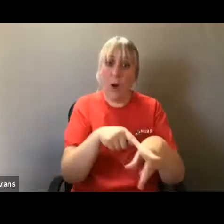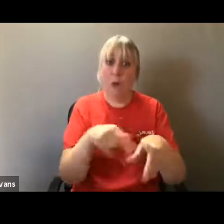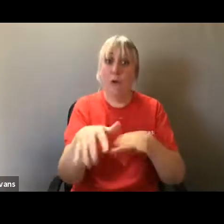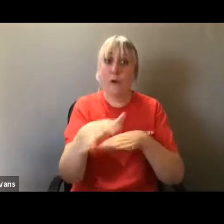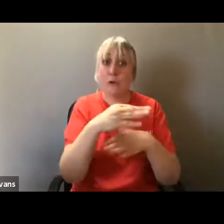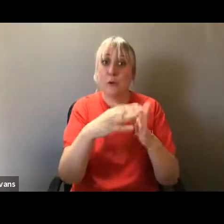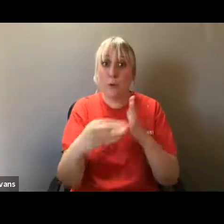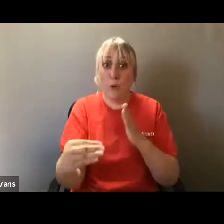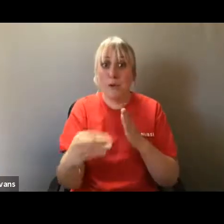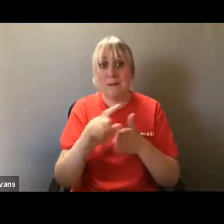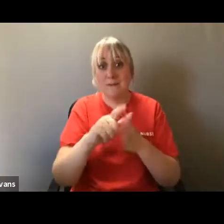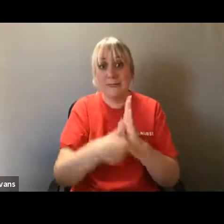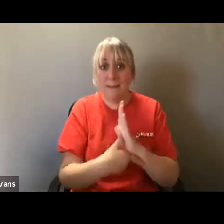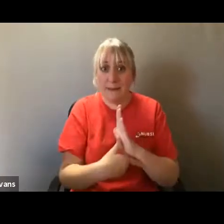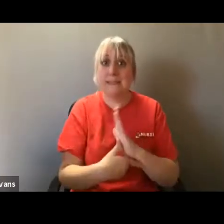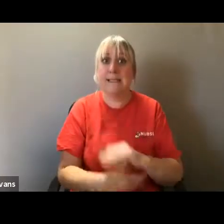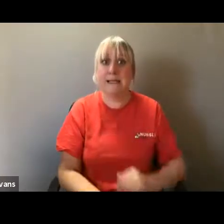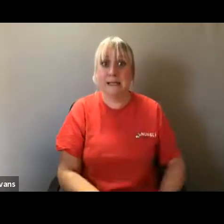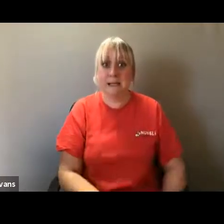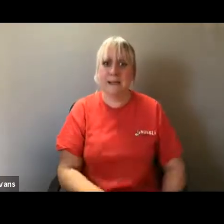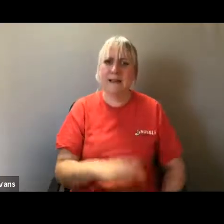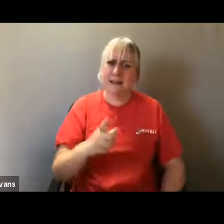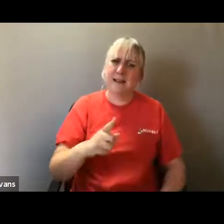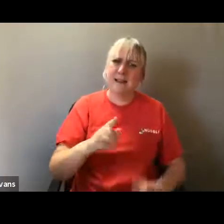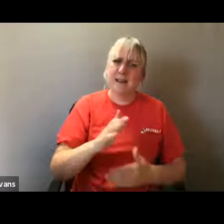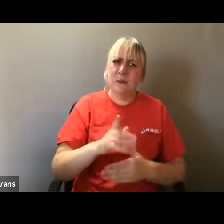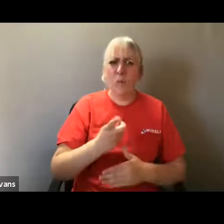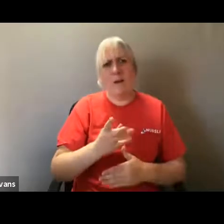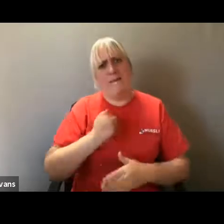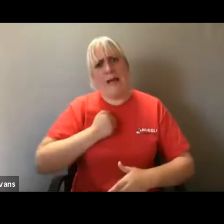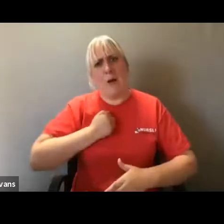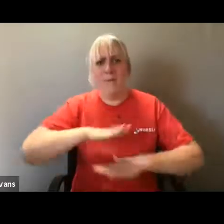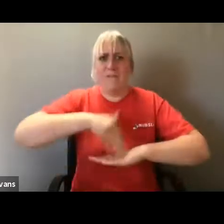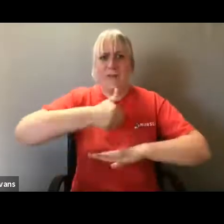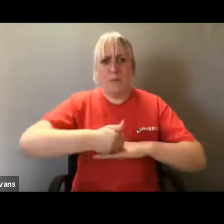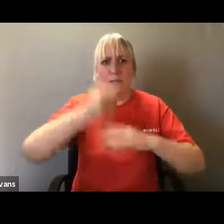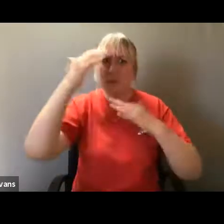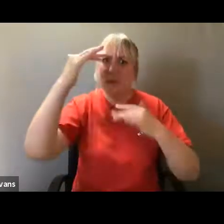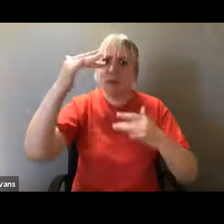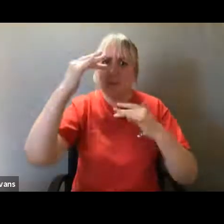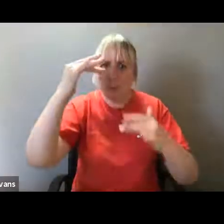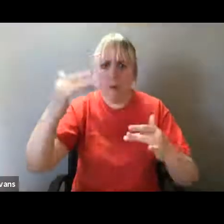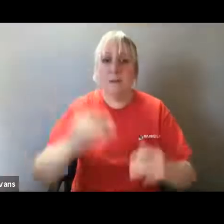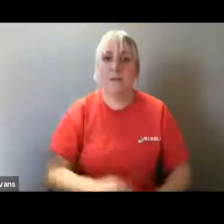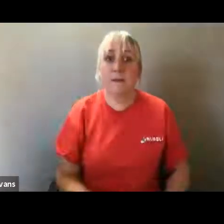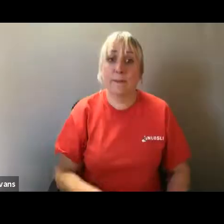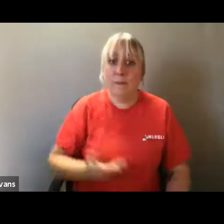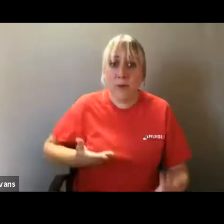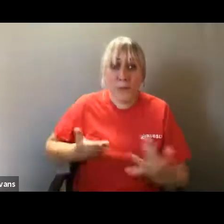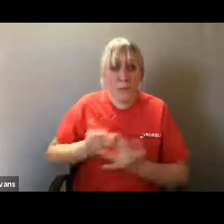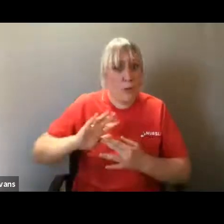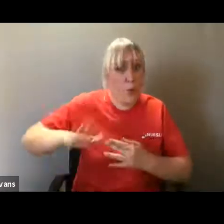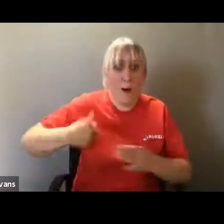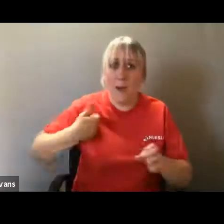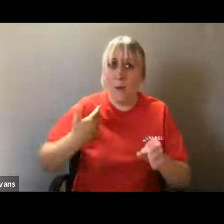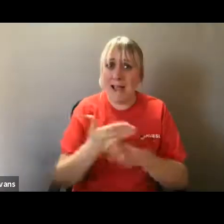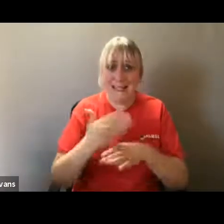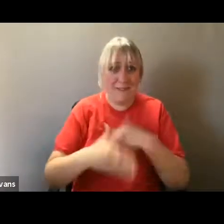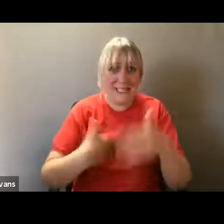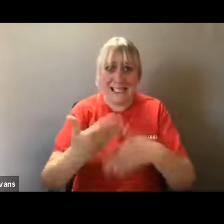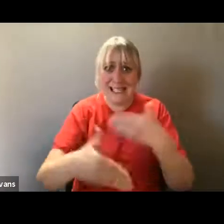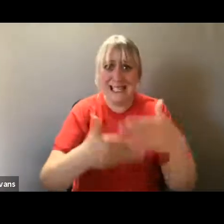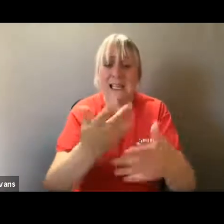our founding principles on which the campaign was set up. Throughout our activity, we've been conscious of the need